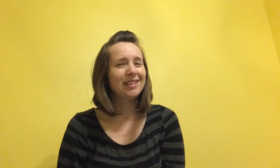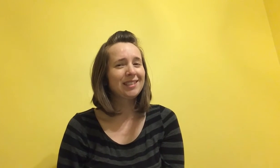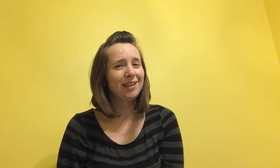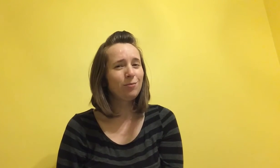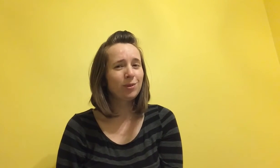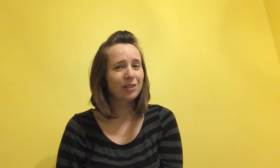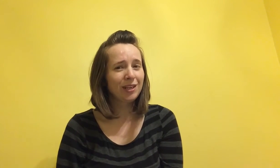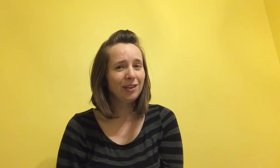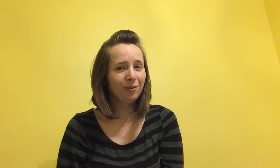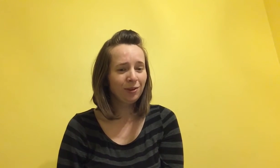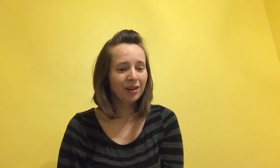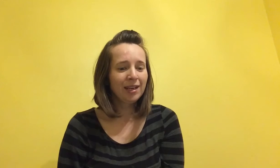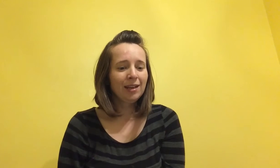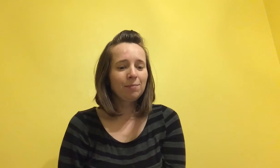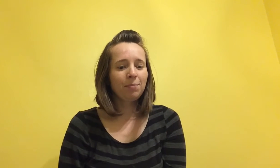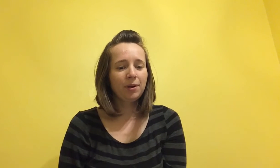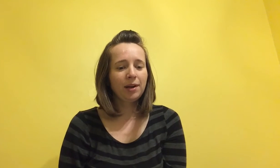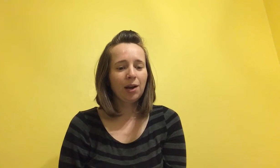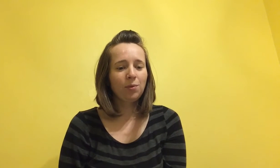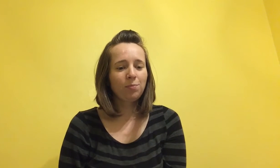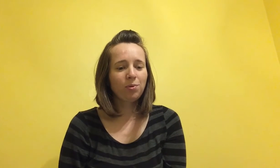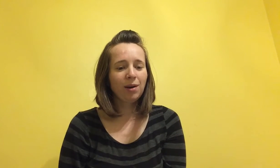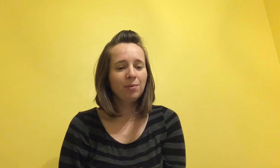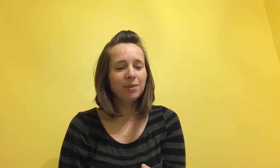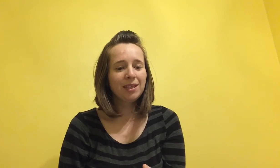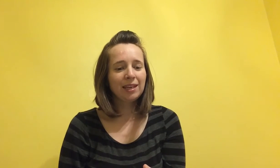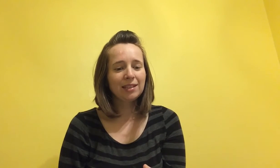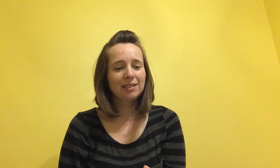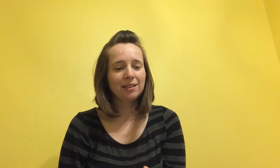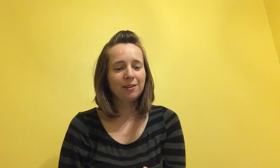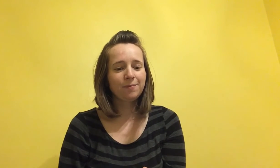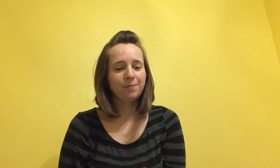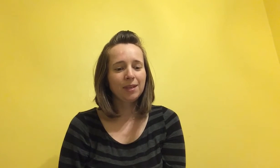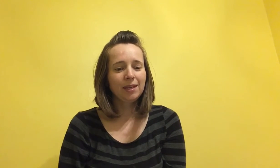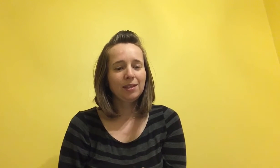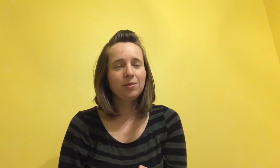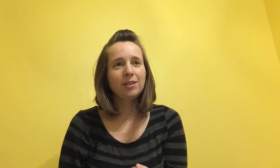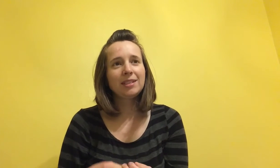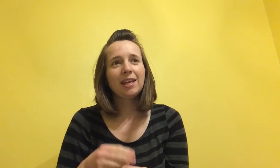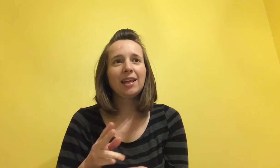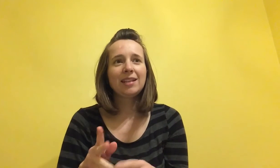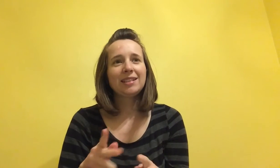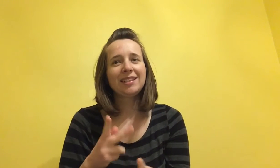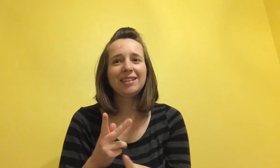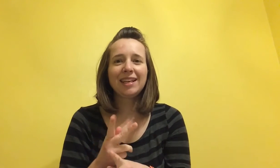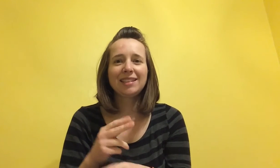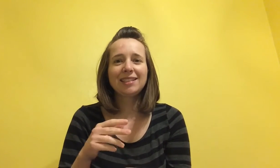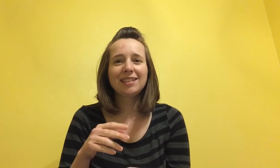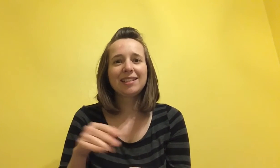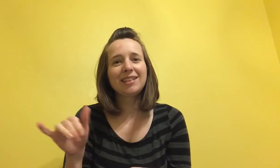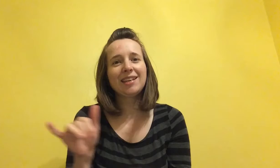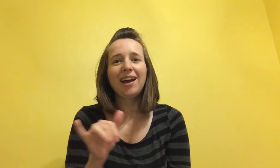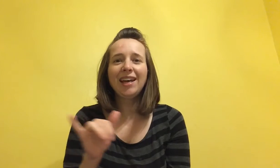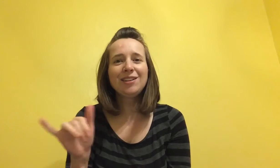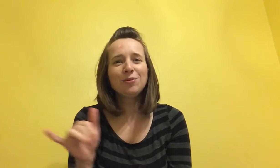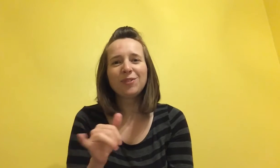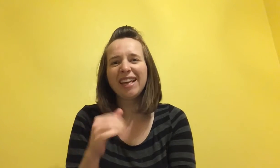sign in particular, but I would probably guess you can say it's kind of like